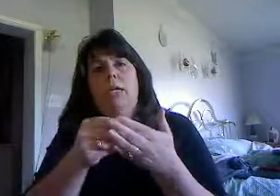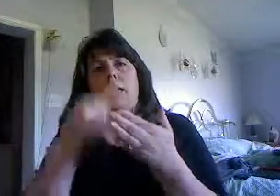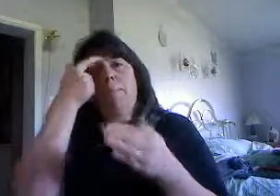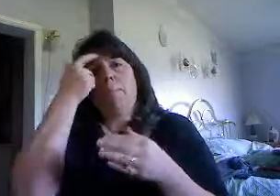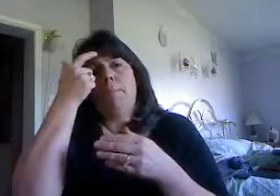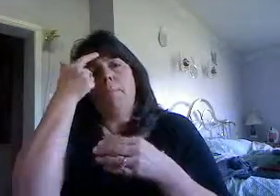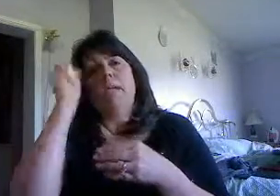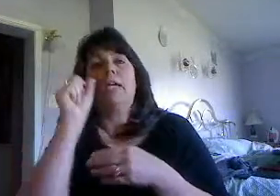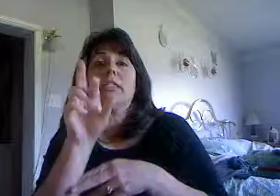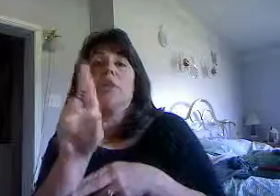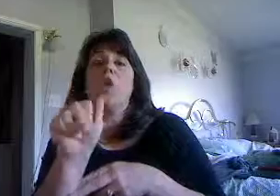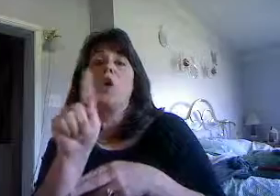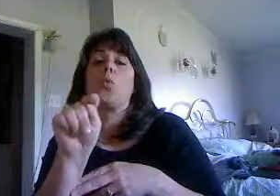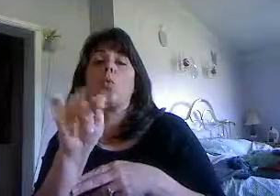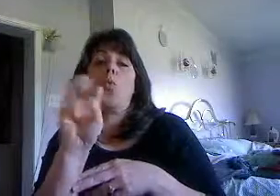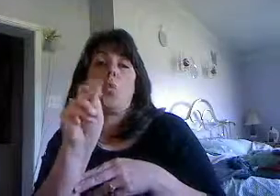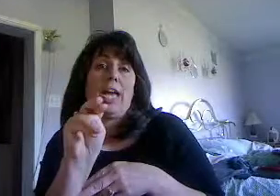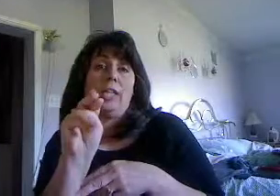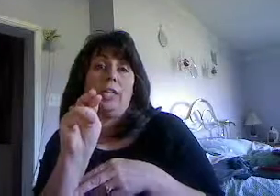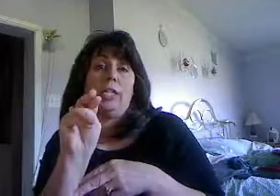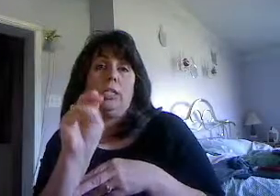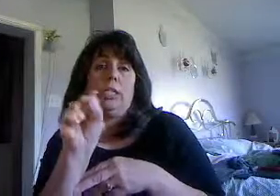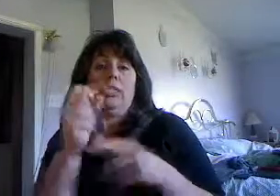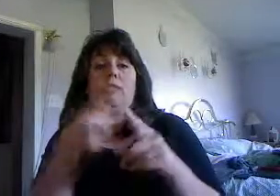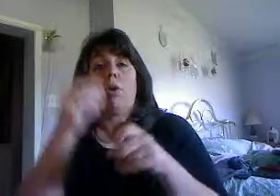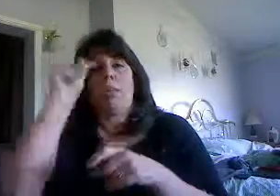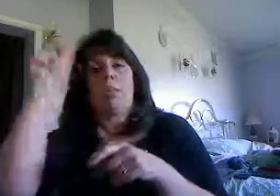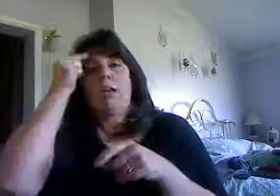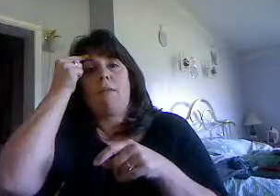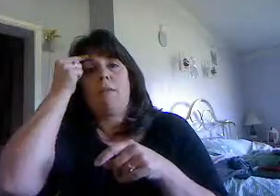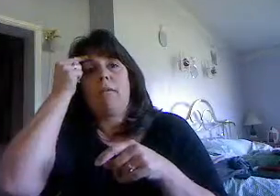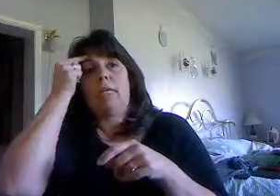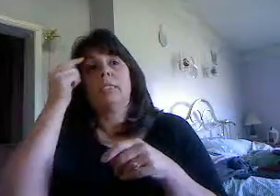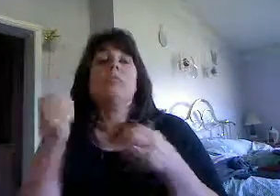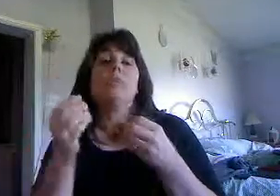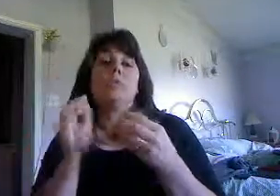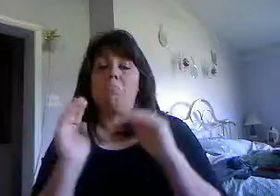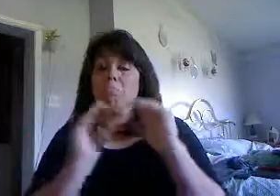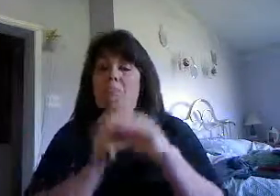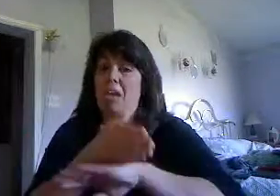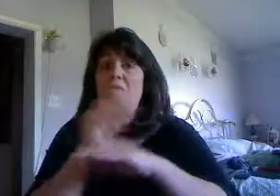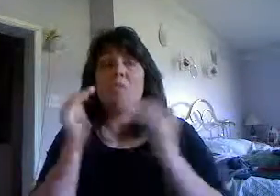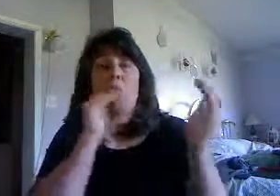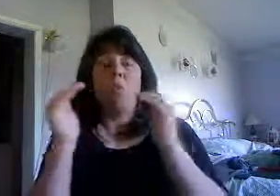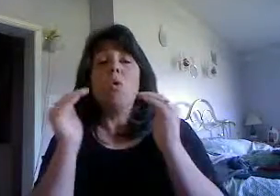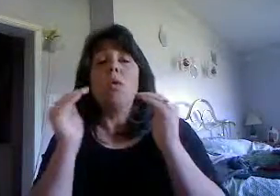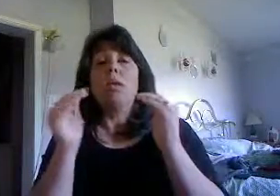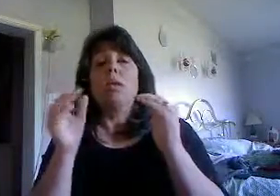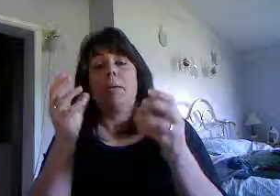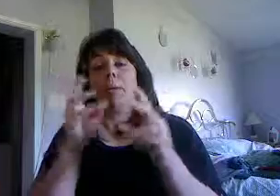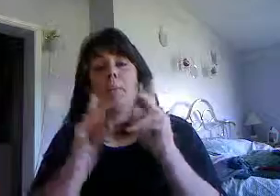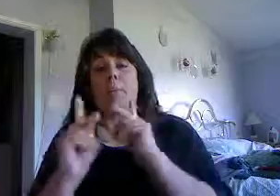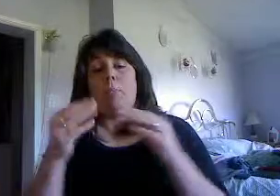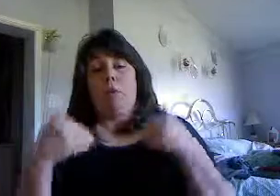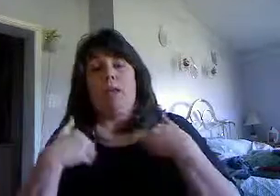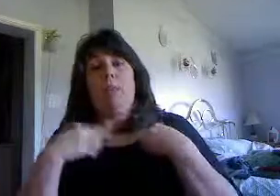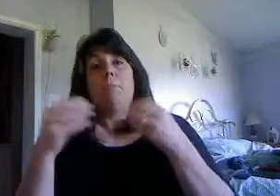families had savings to spend on housing as well as other consumer goods. From 1940 to